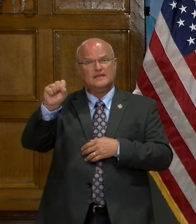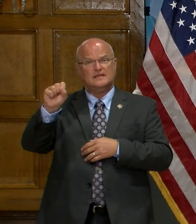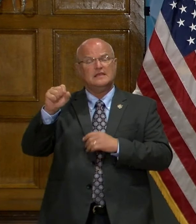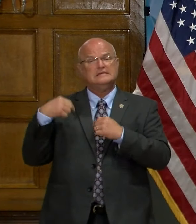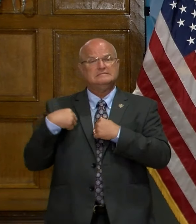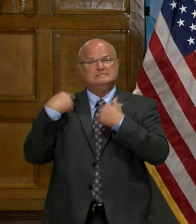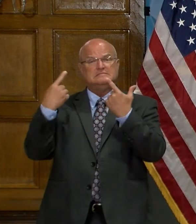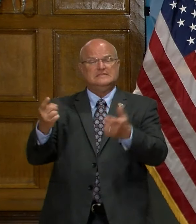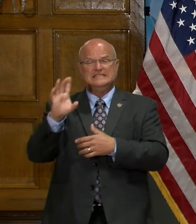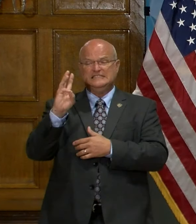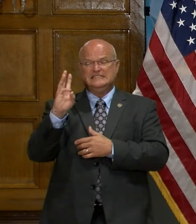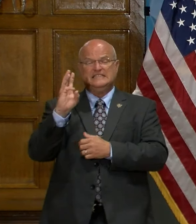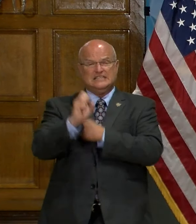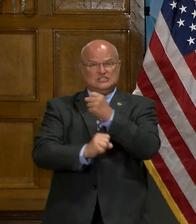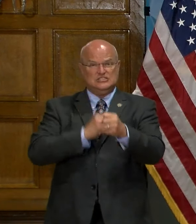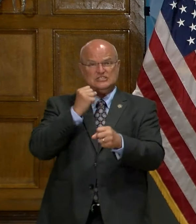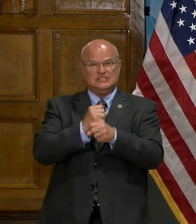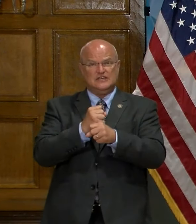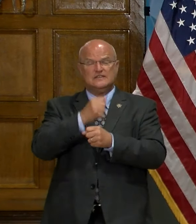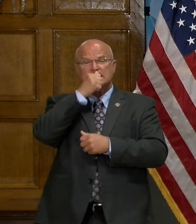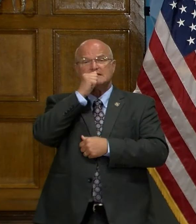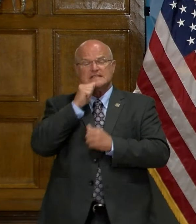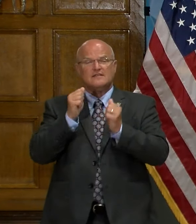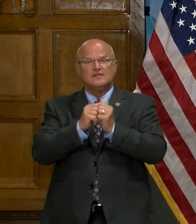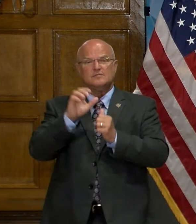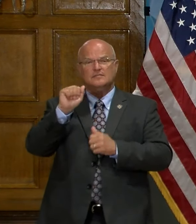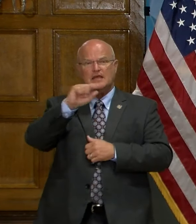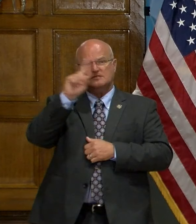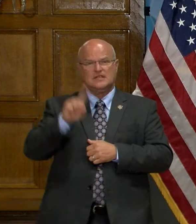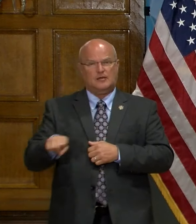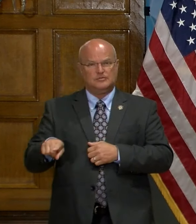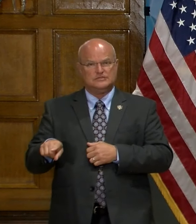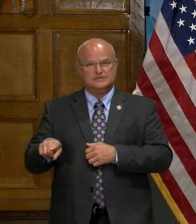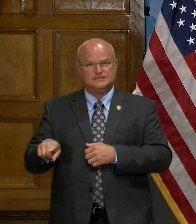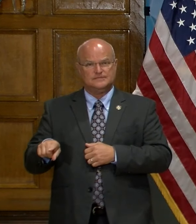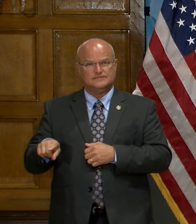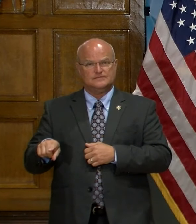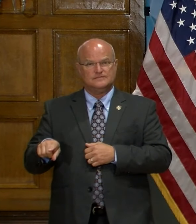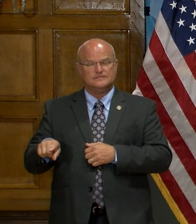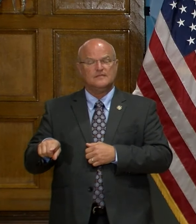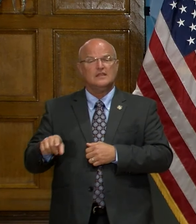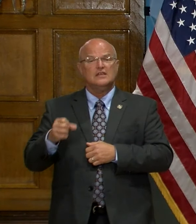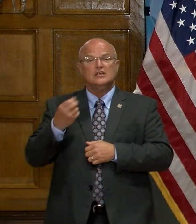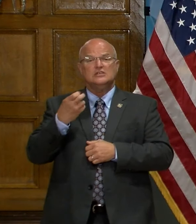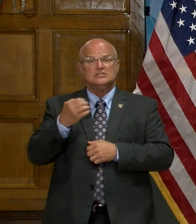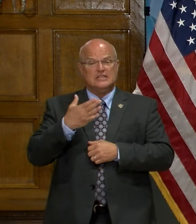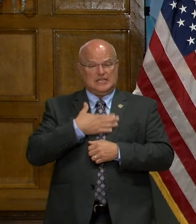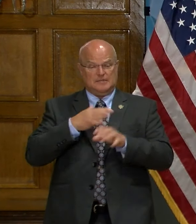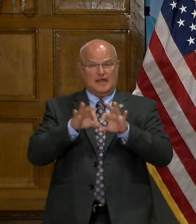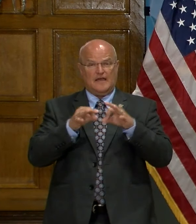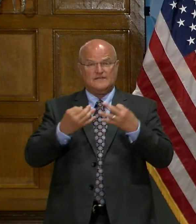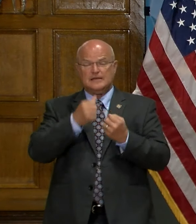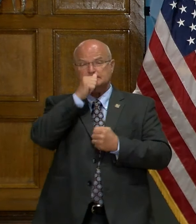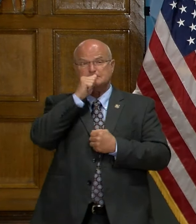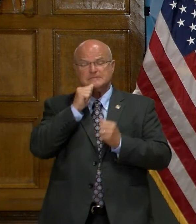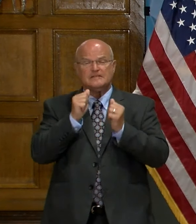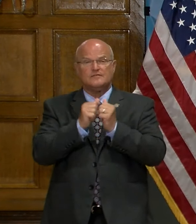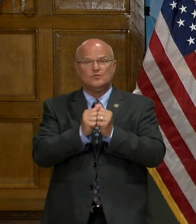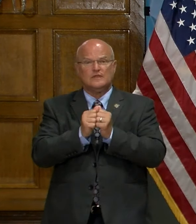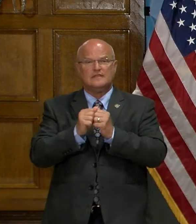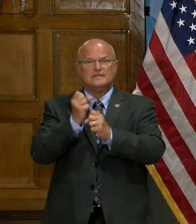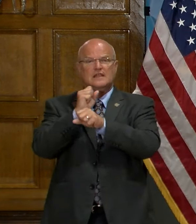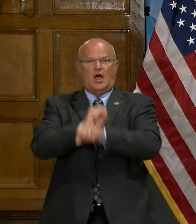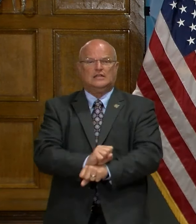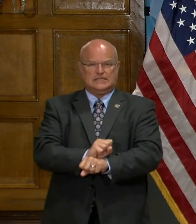She has been there 6 years and suffers from Alzheimer's. She, as well as my family, is suffering with a